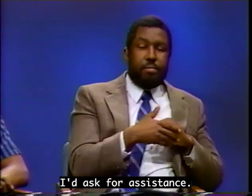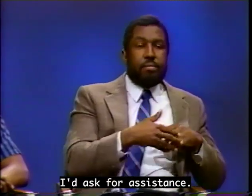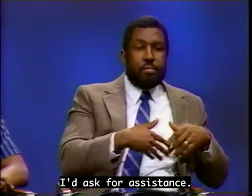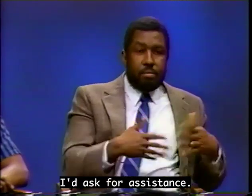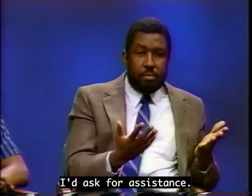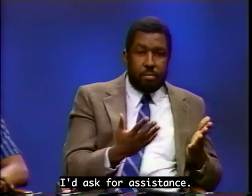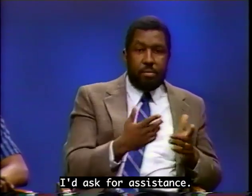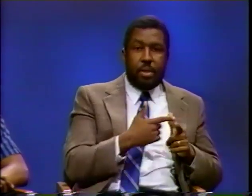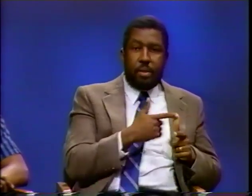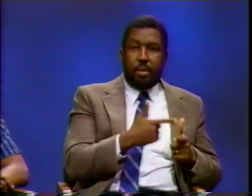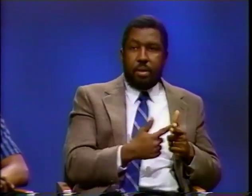assistance.